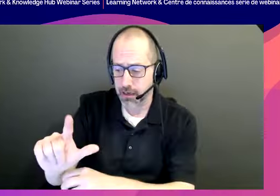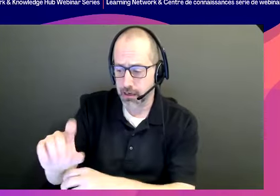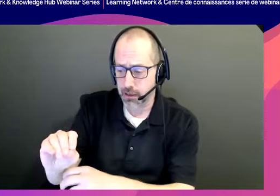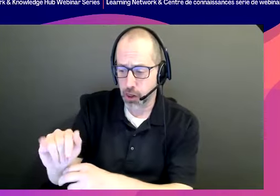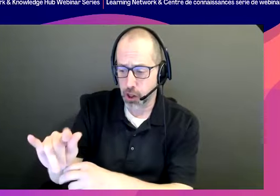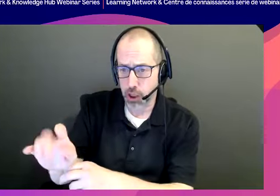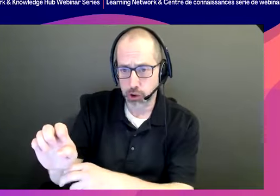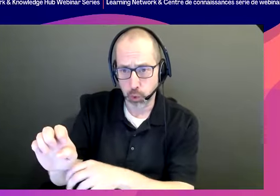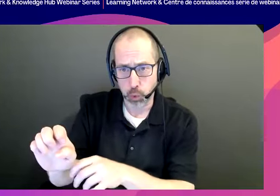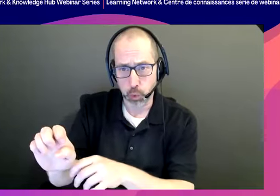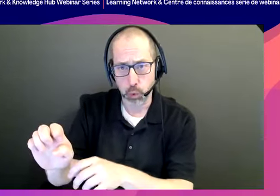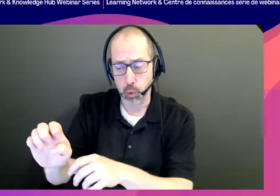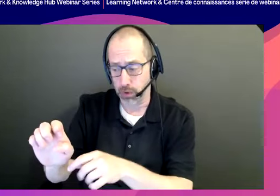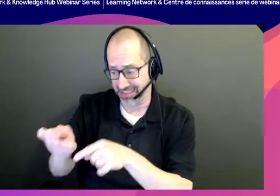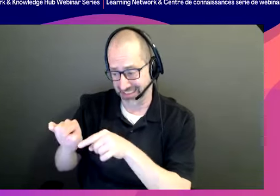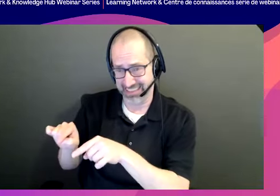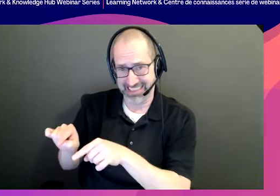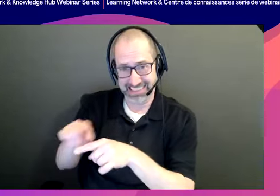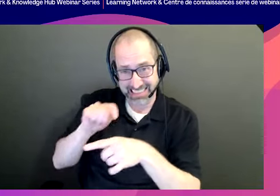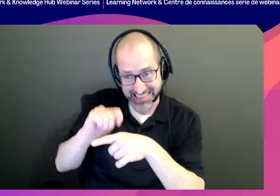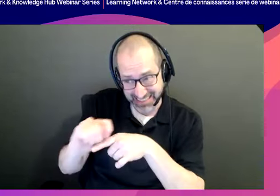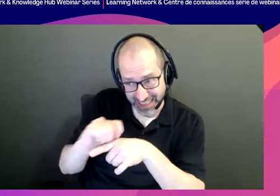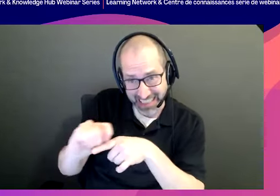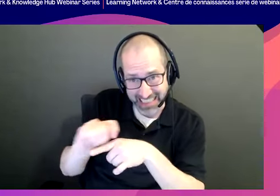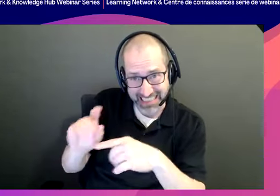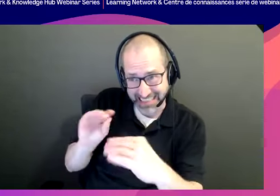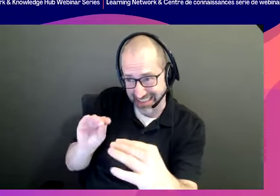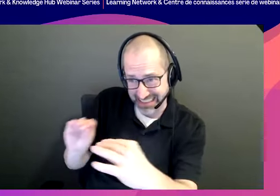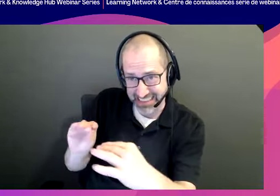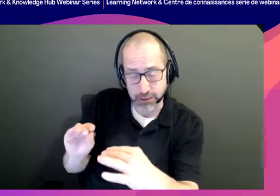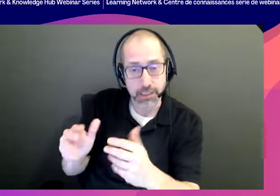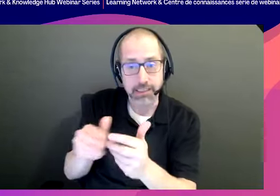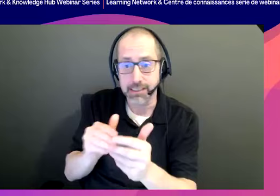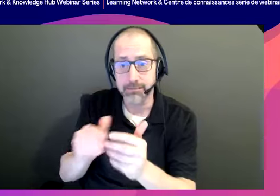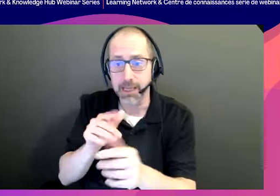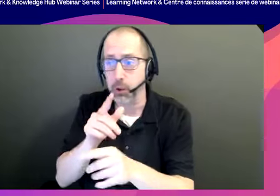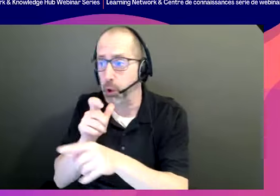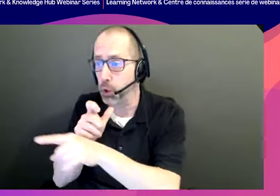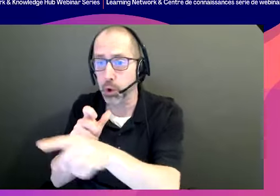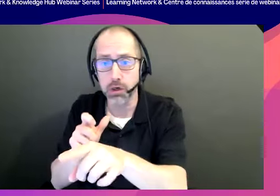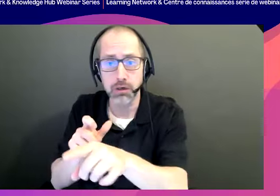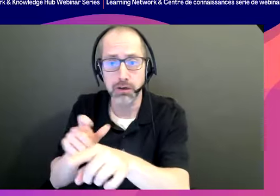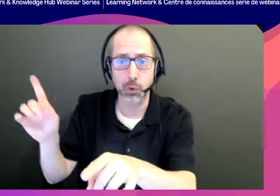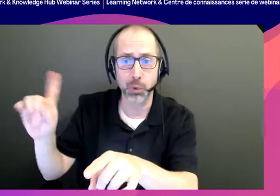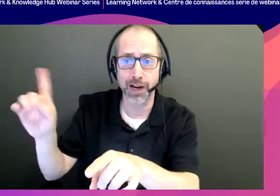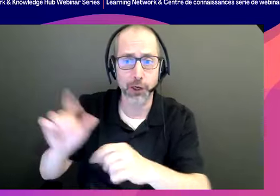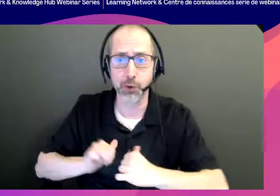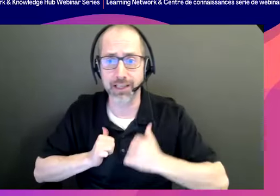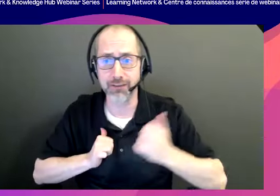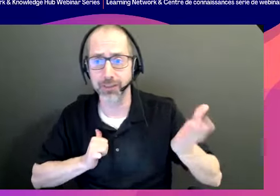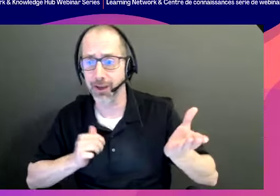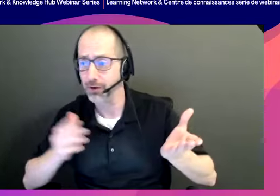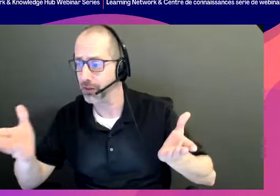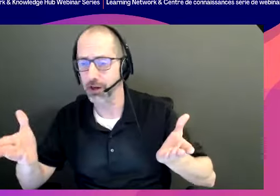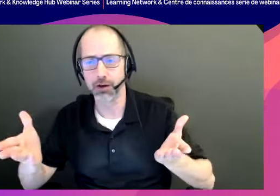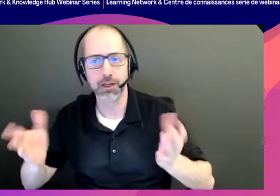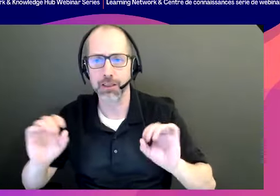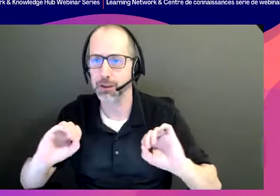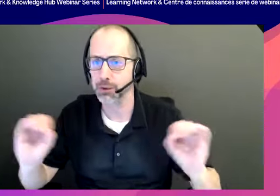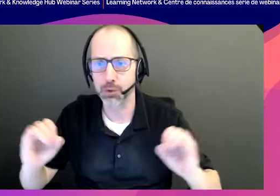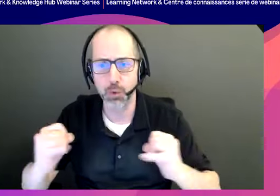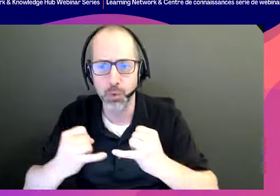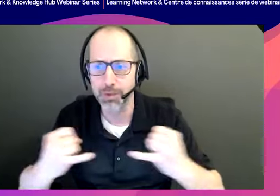who, what, when, or where you are, this addiction has no boundaries. You know, they don't care what race you